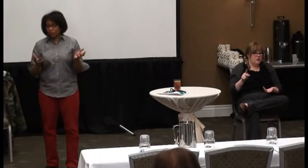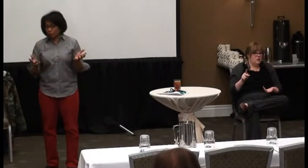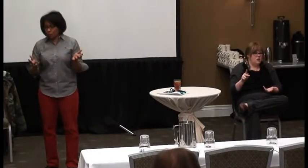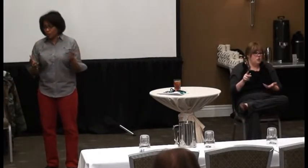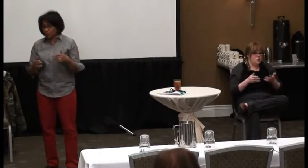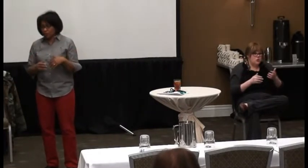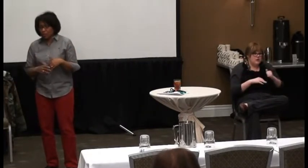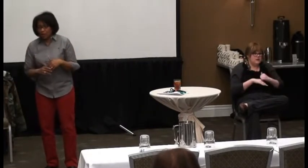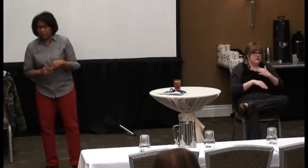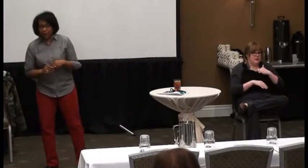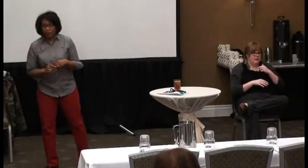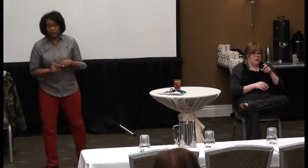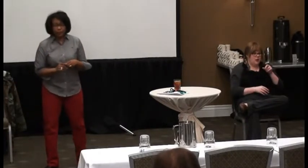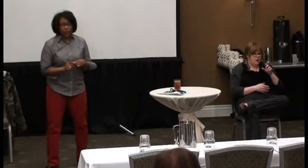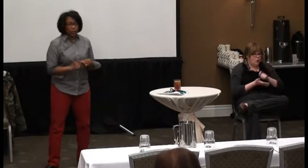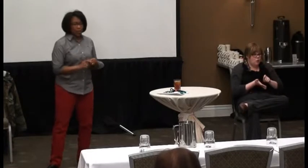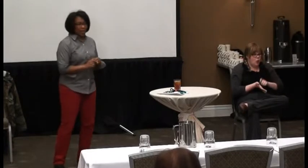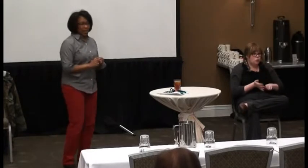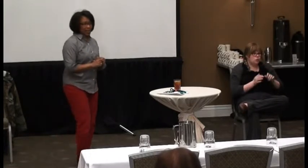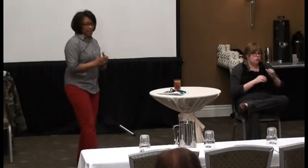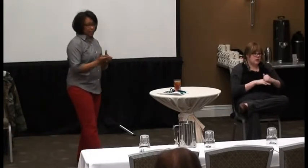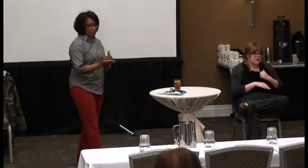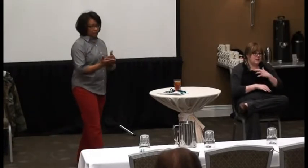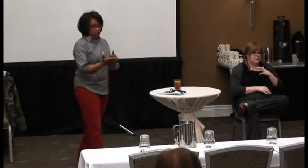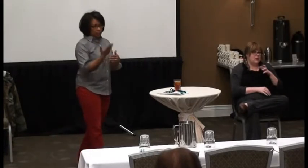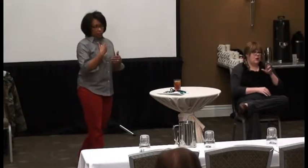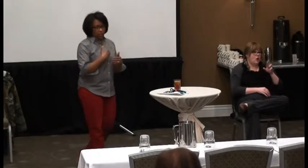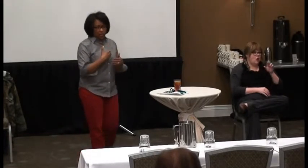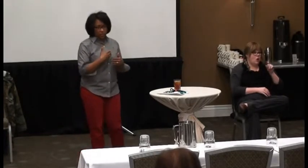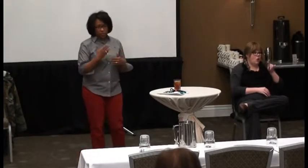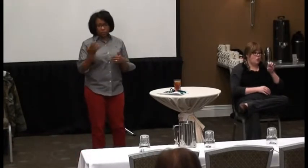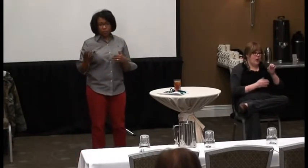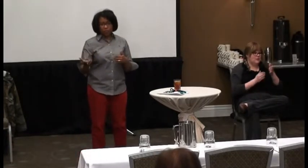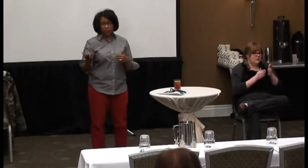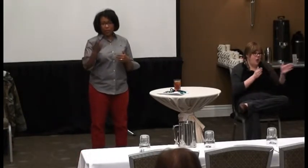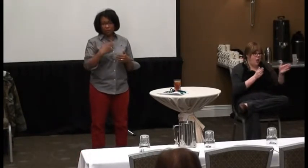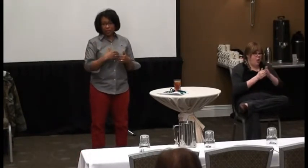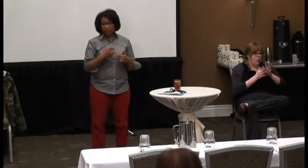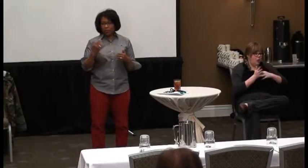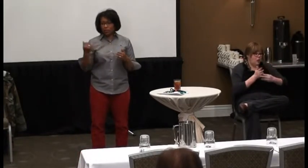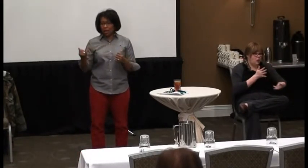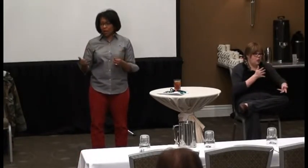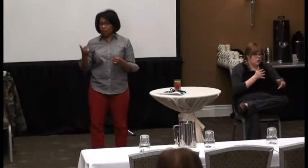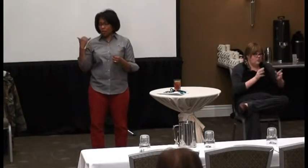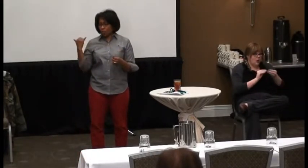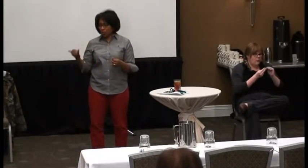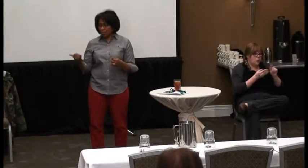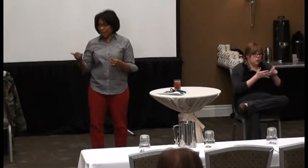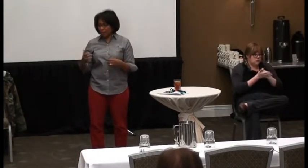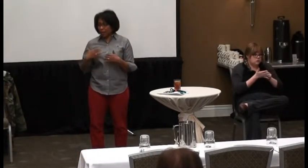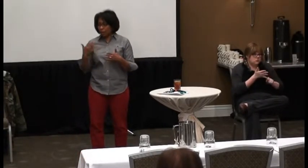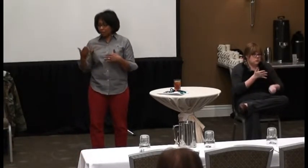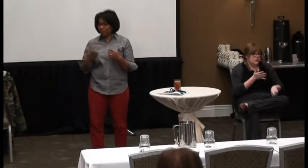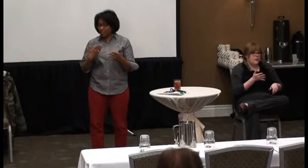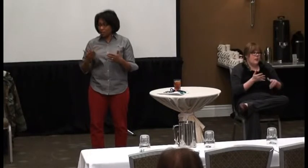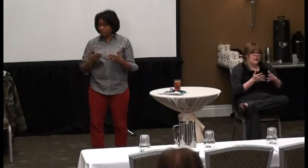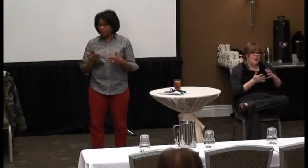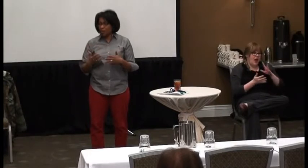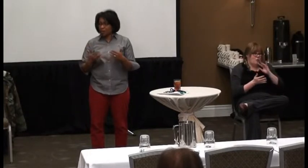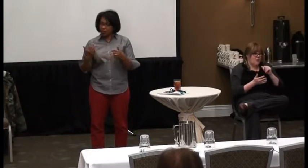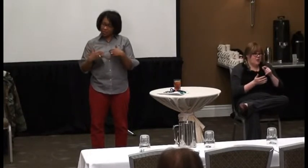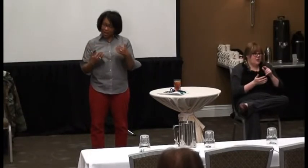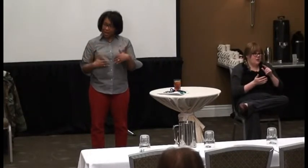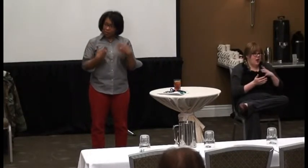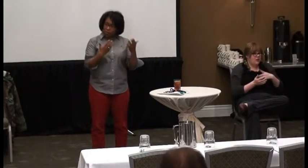those are important. But I like communication, so that means I want to know what's happening. I want you to tell